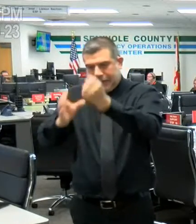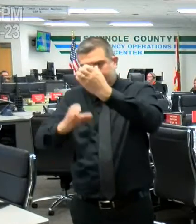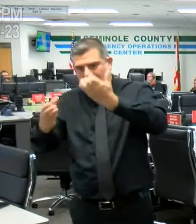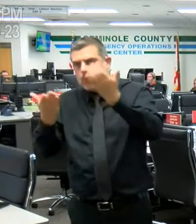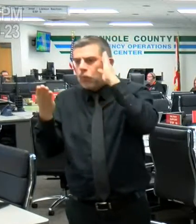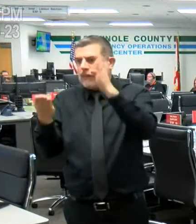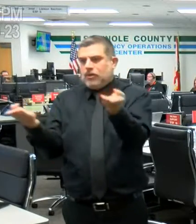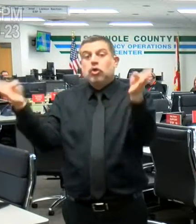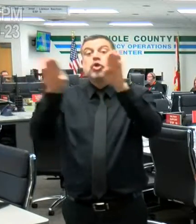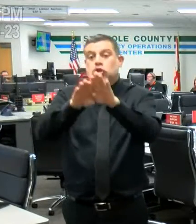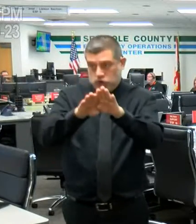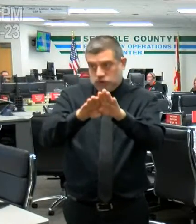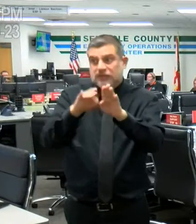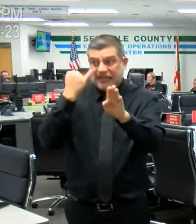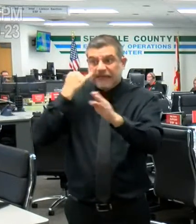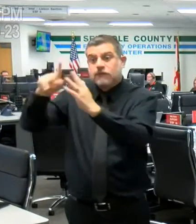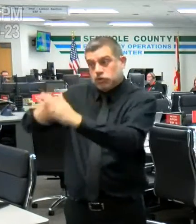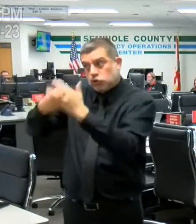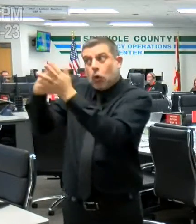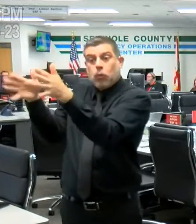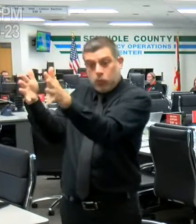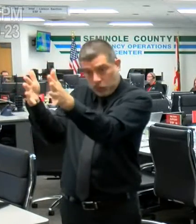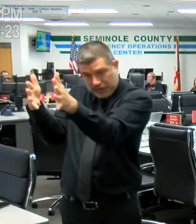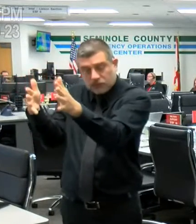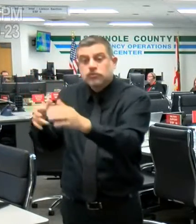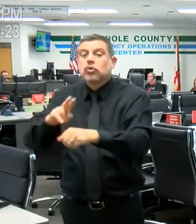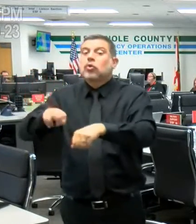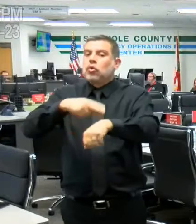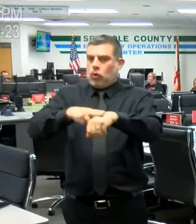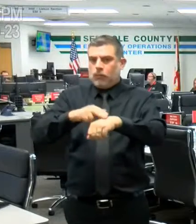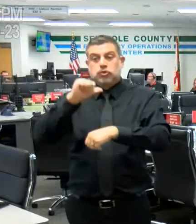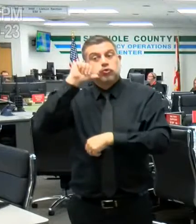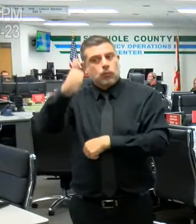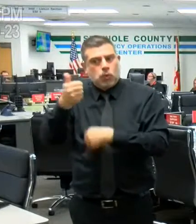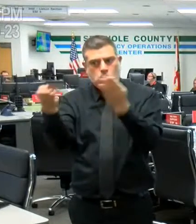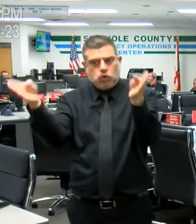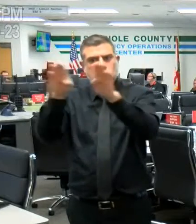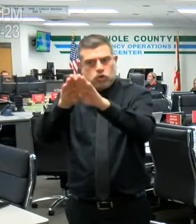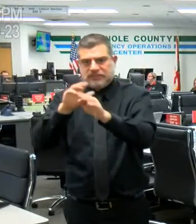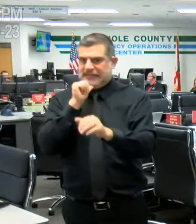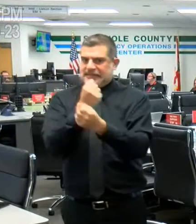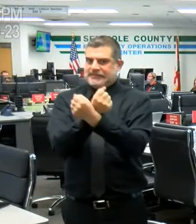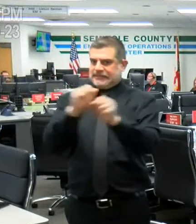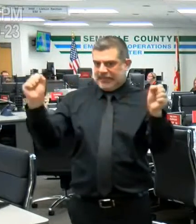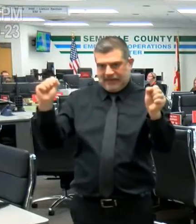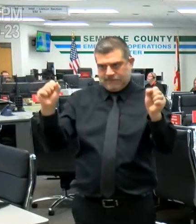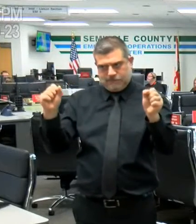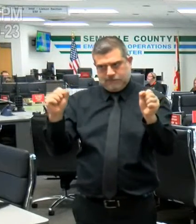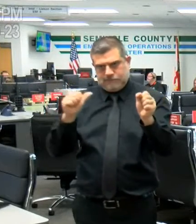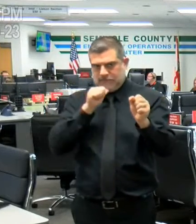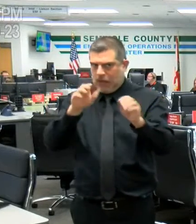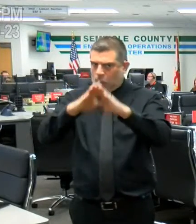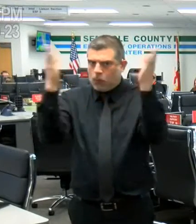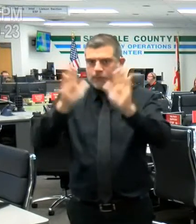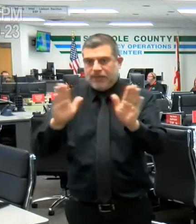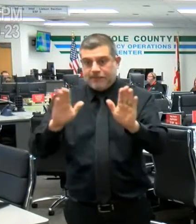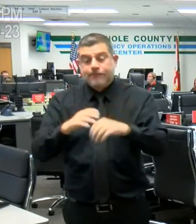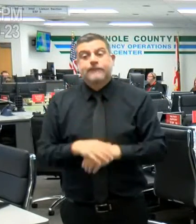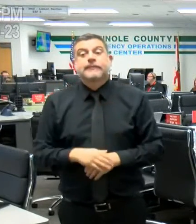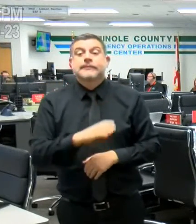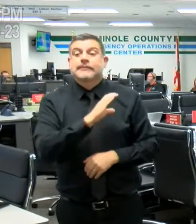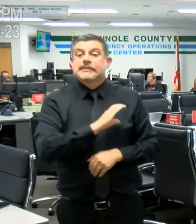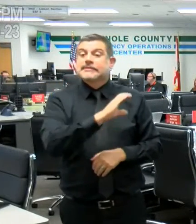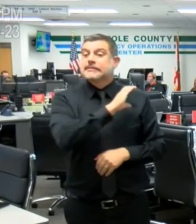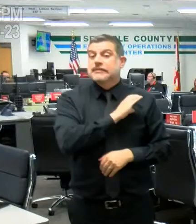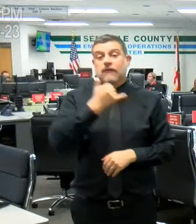course tomorrow they'll be closed because it won't be safe to have them open. Our citizen information line is